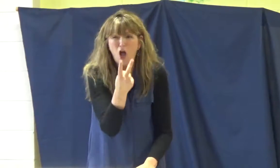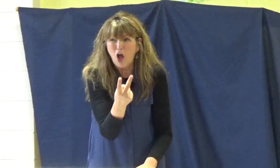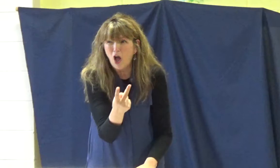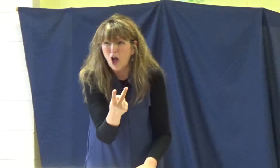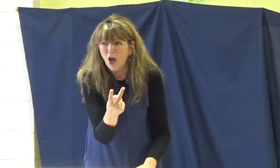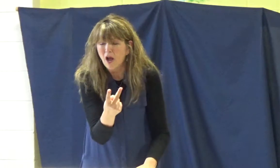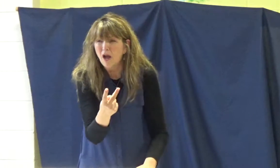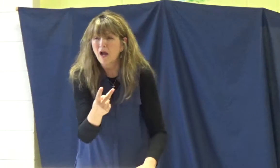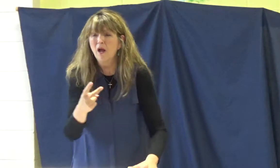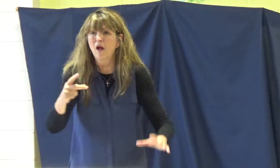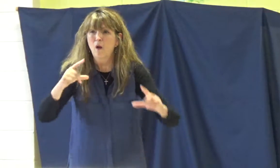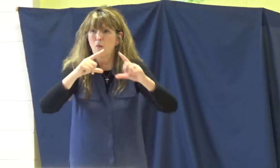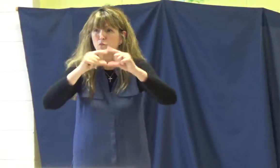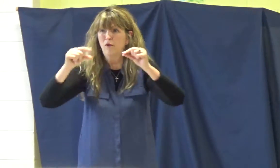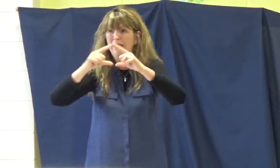I even saw